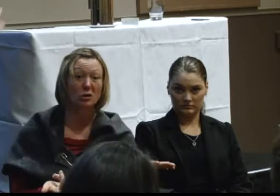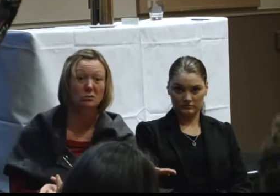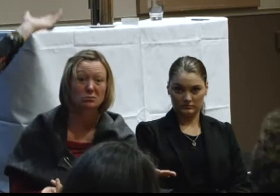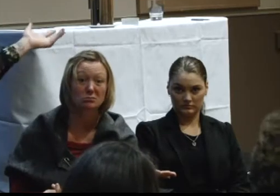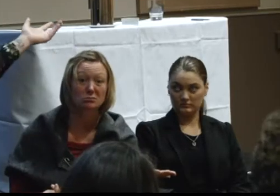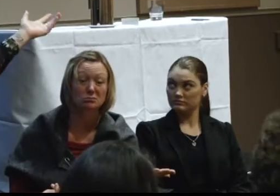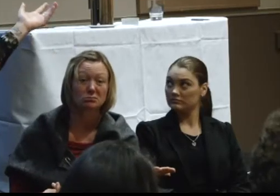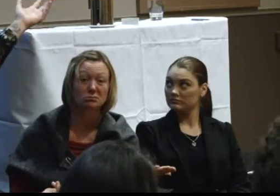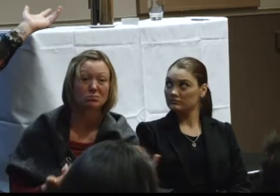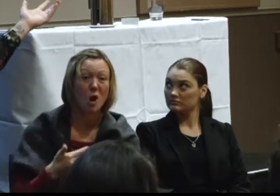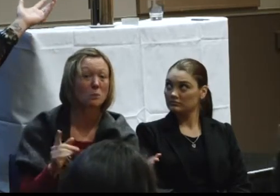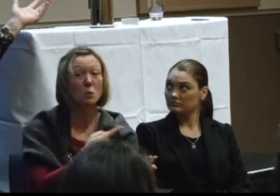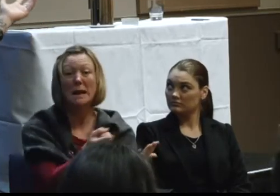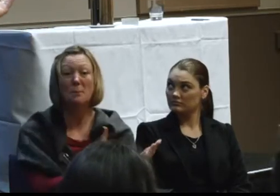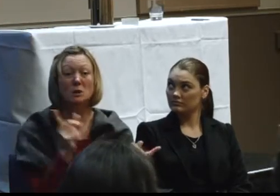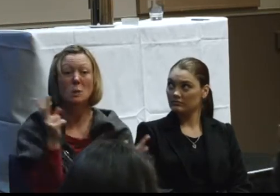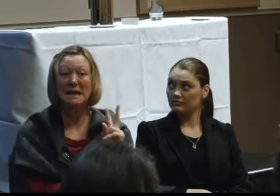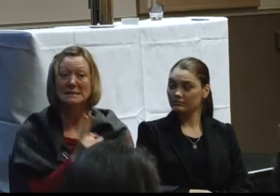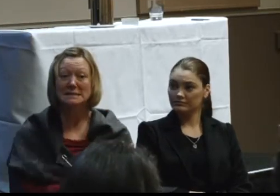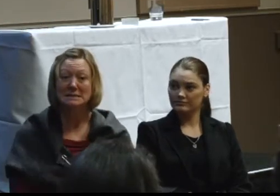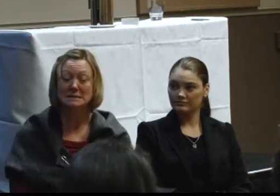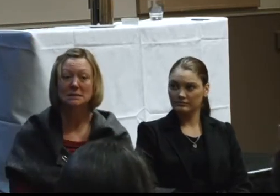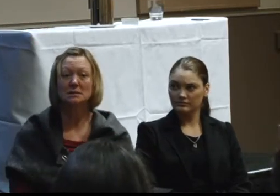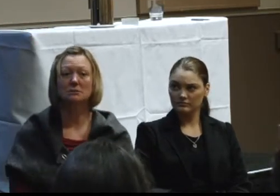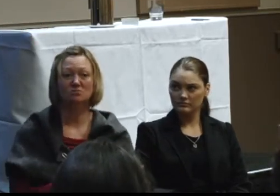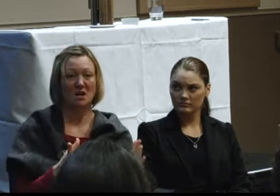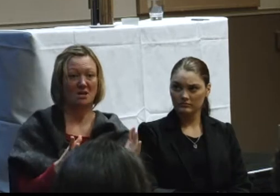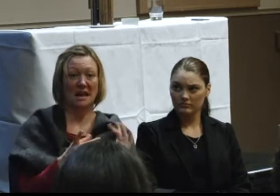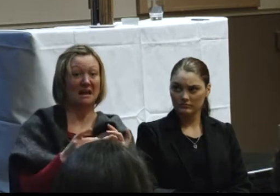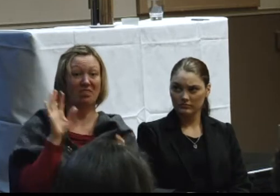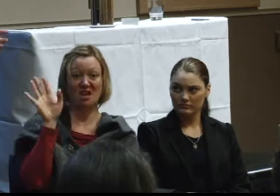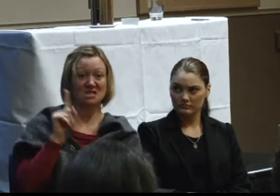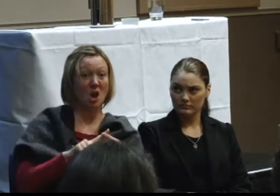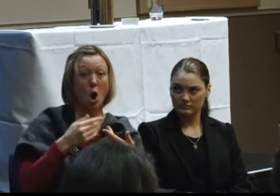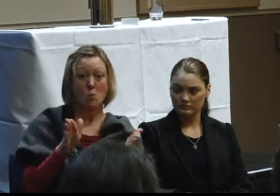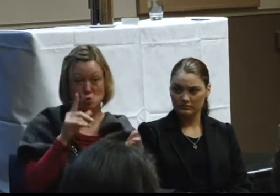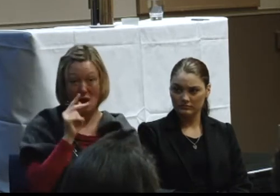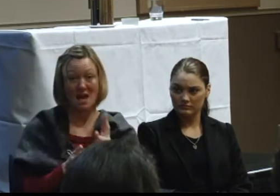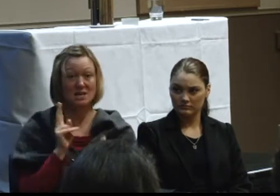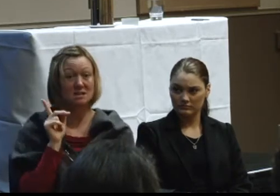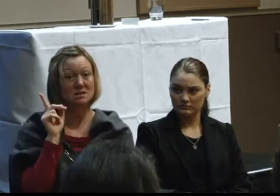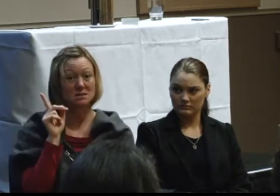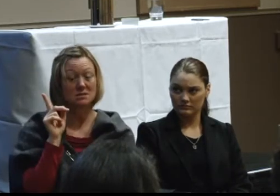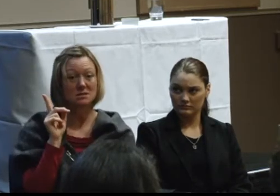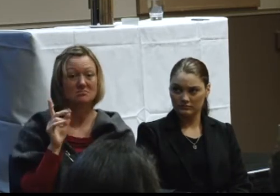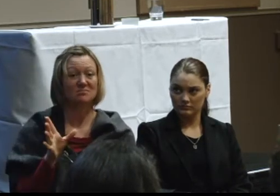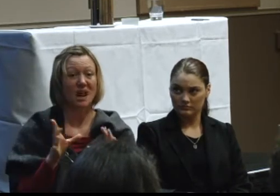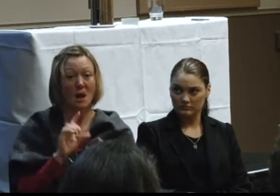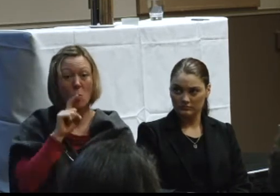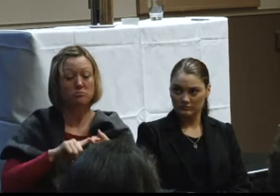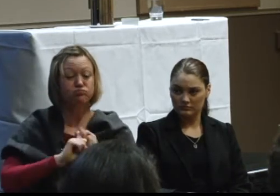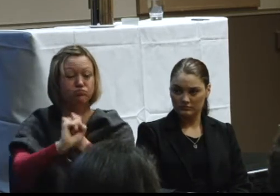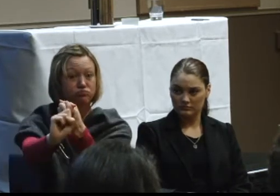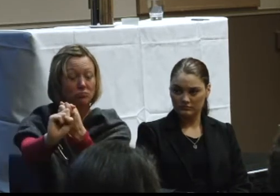was open to anyone to edit, that had the link, that's still open for anyone to edit, that has the link and will continue to be